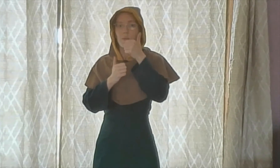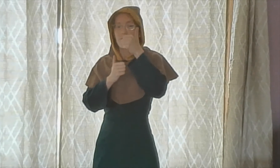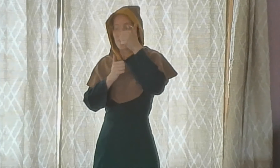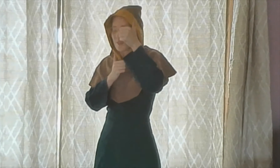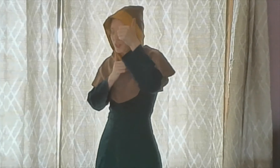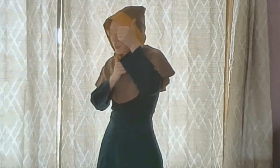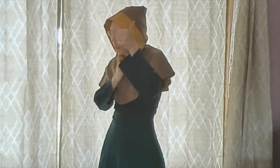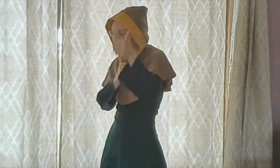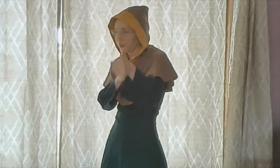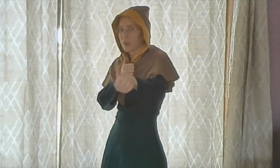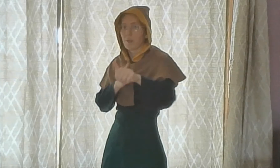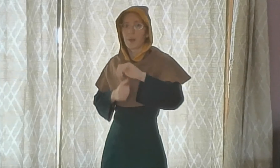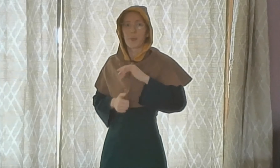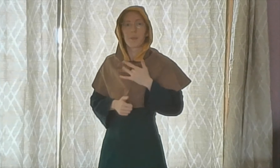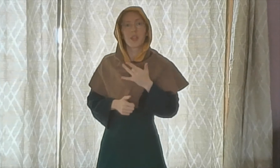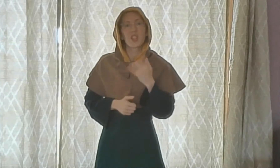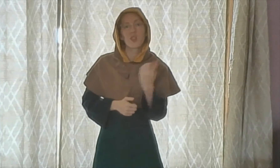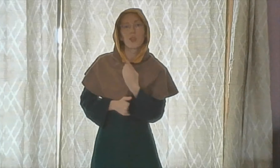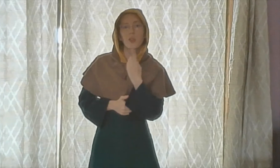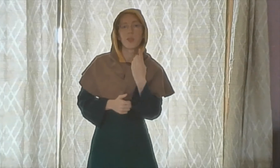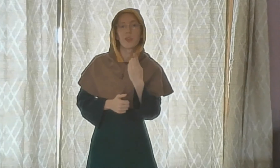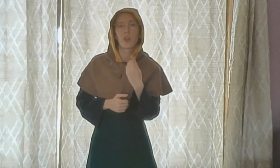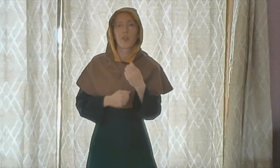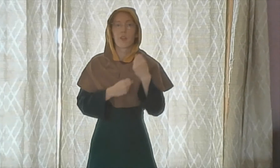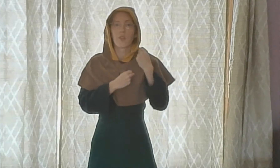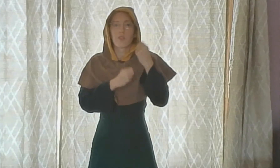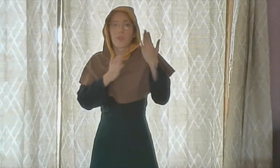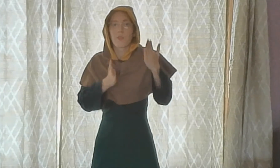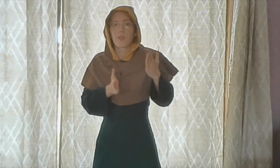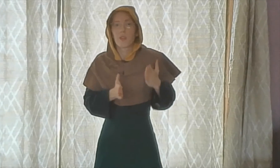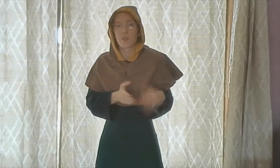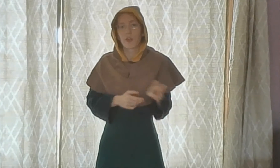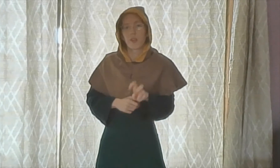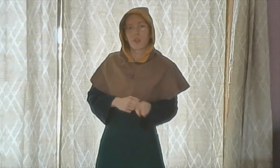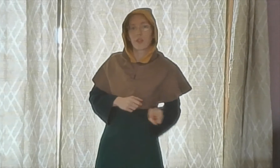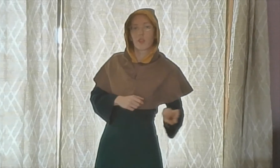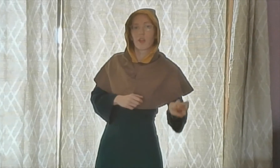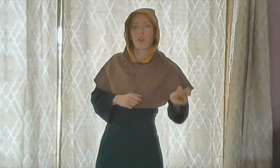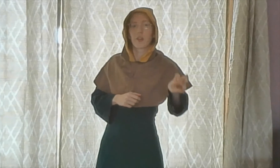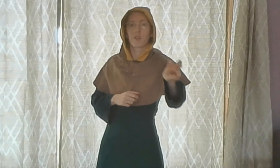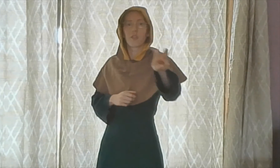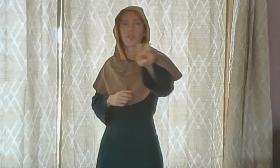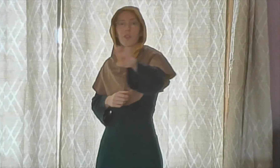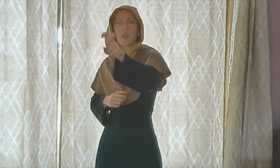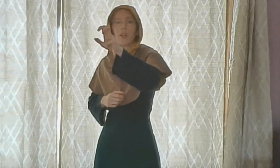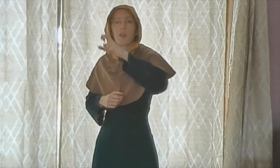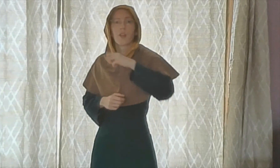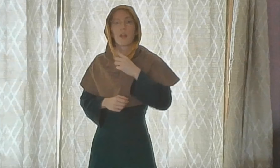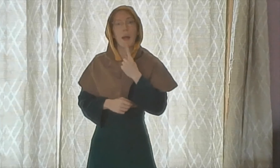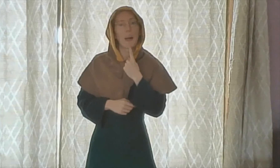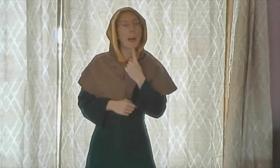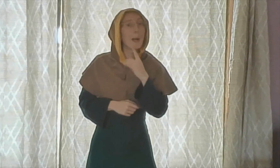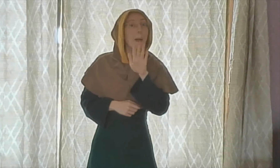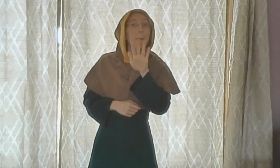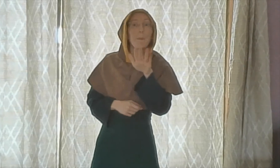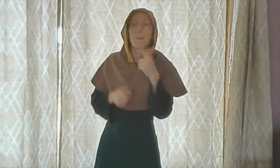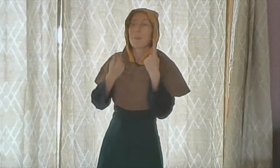The miles, they leave me lonesome, for the warrior's road is long. I miss